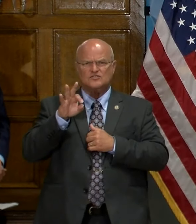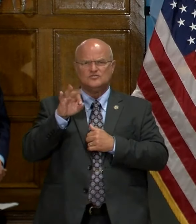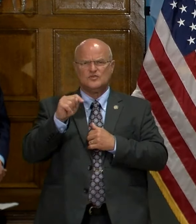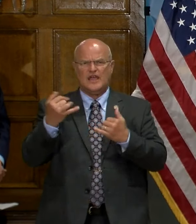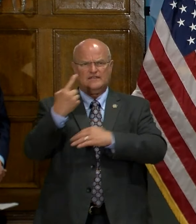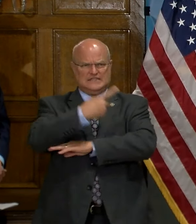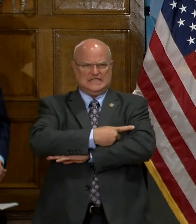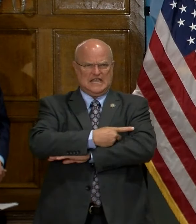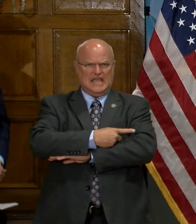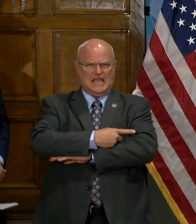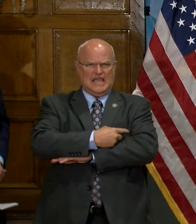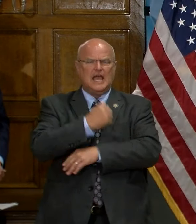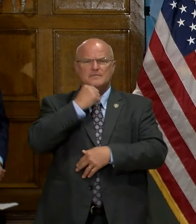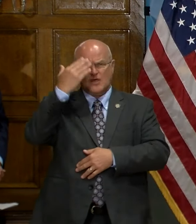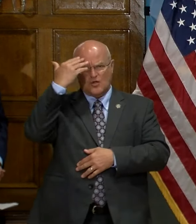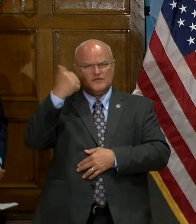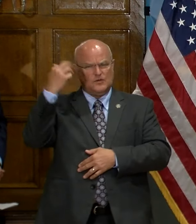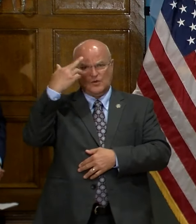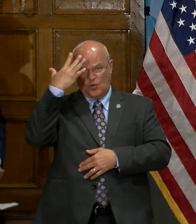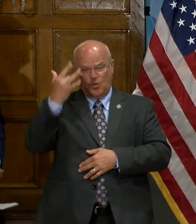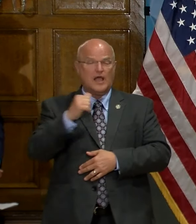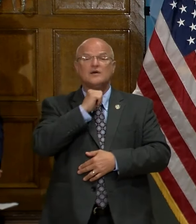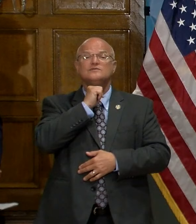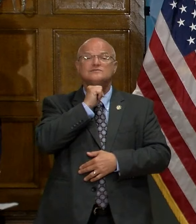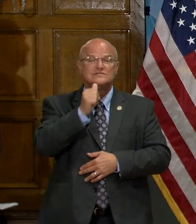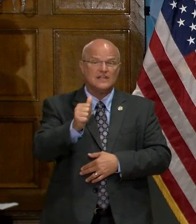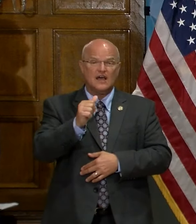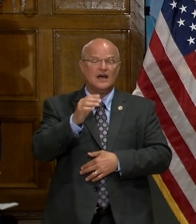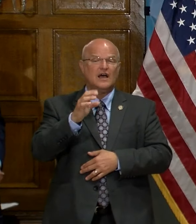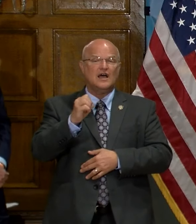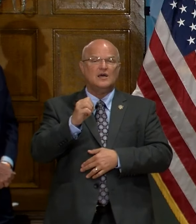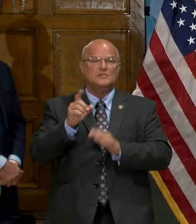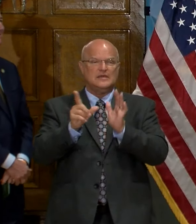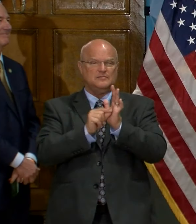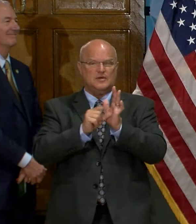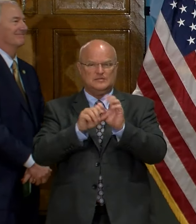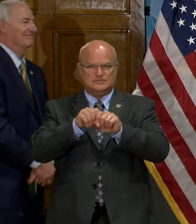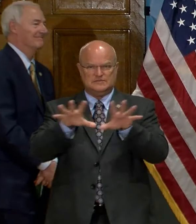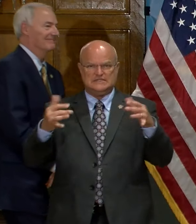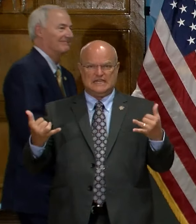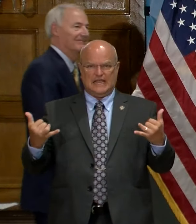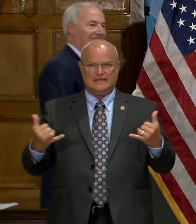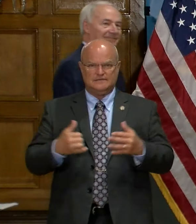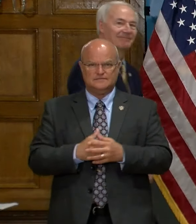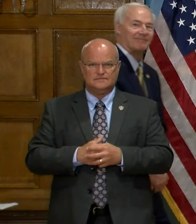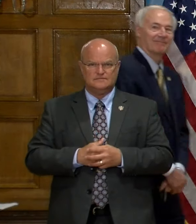so I'm not aware of any reason why we wouldn't be putting those out today.